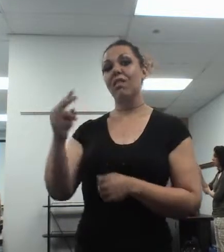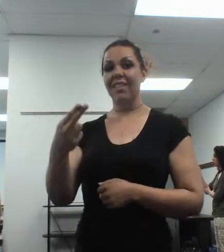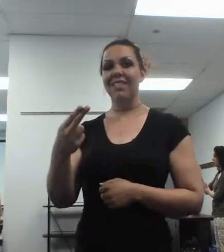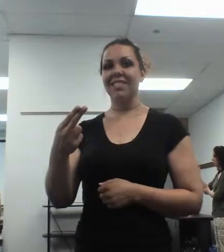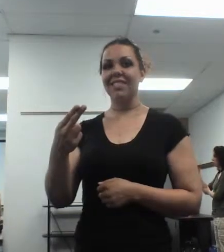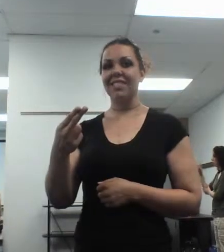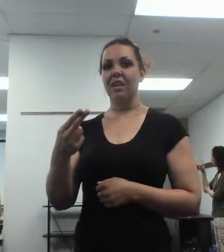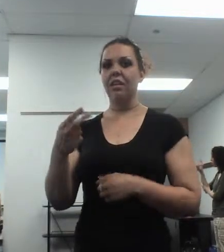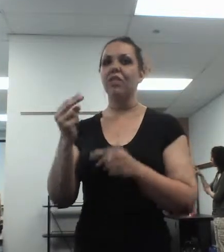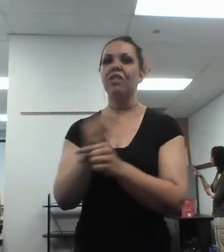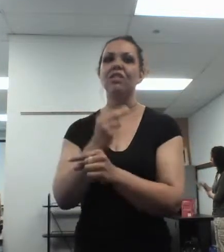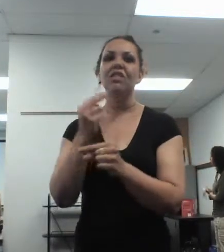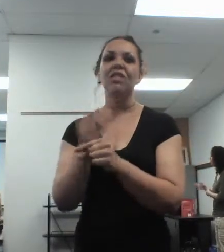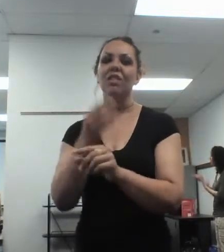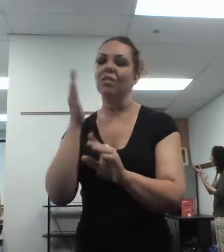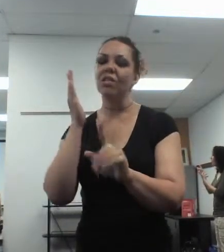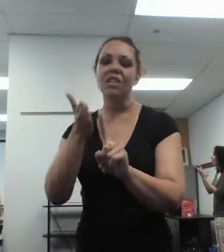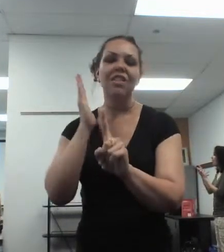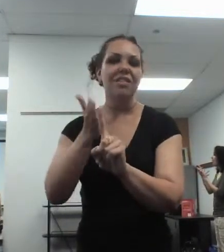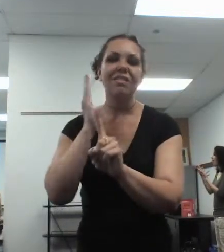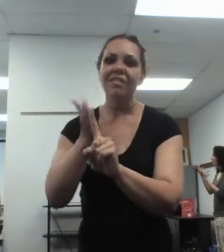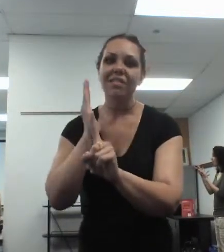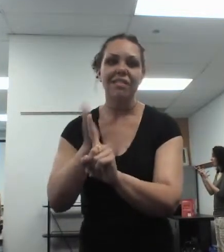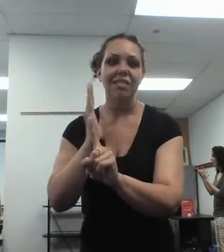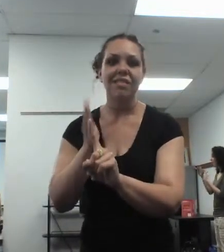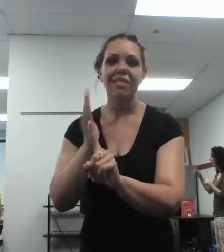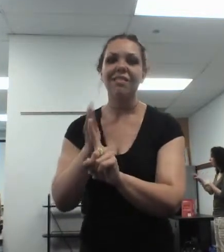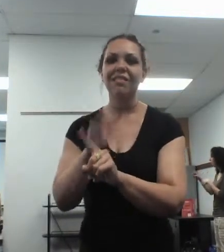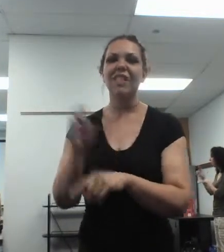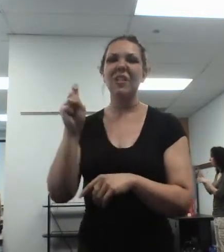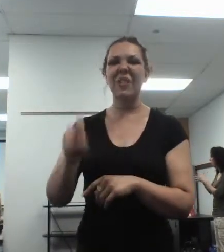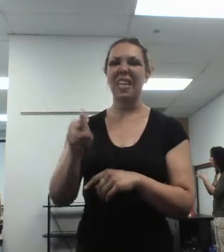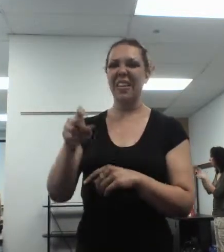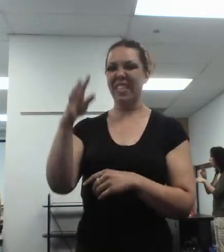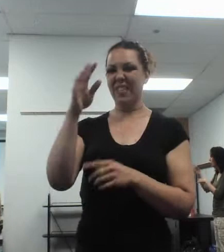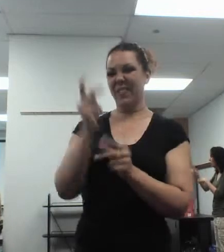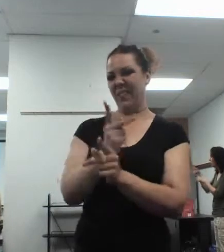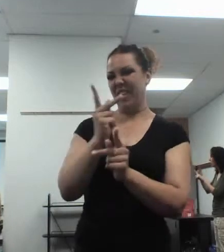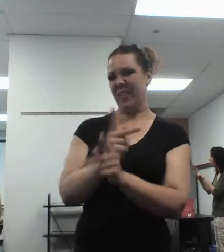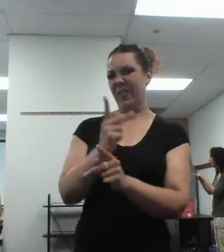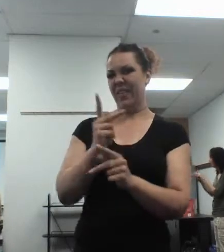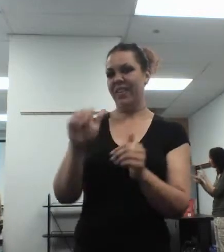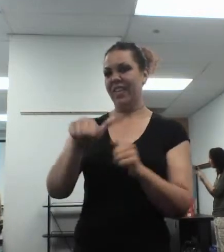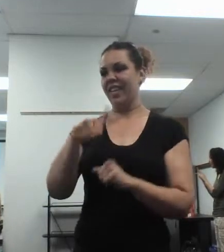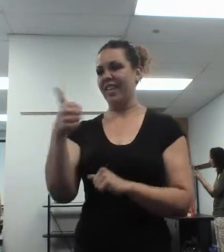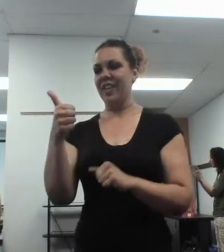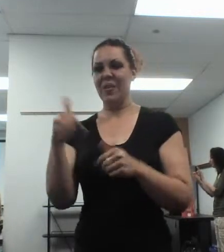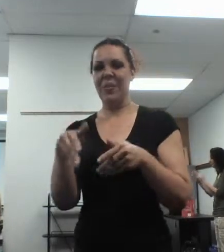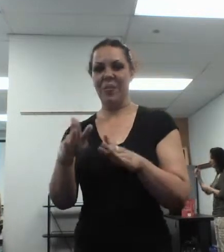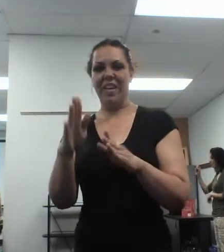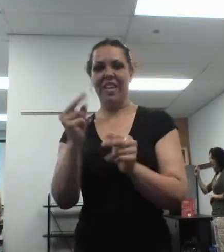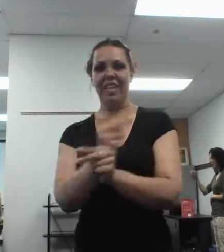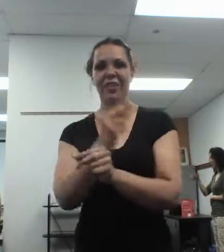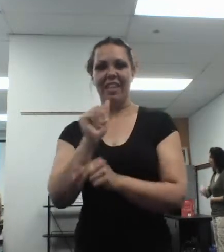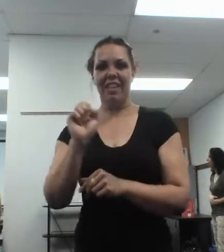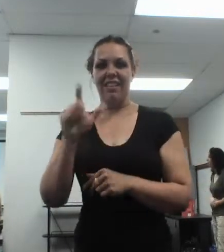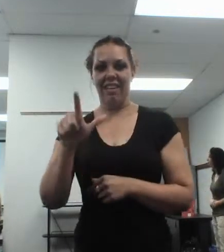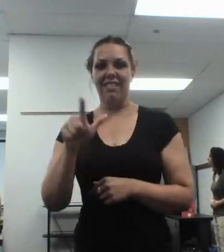okay, you've got to find another sentence type in ASL to use. There are absolute appropriate times to use a